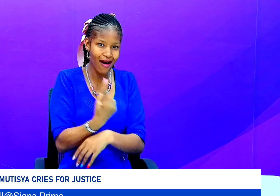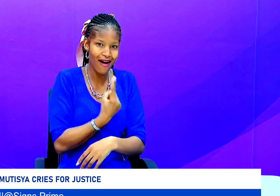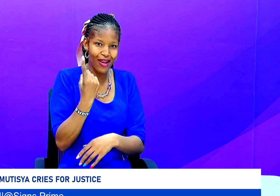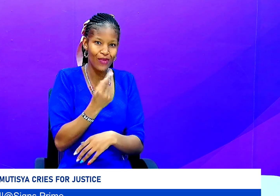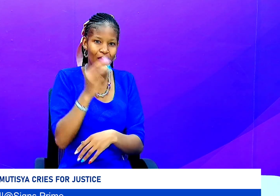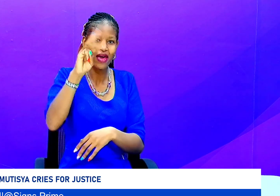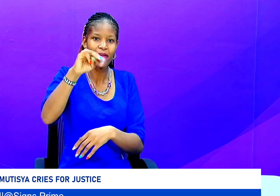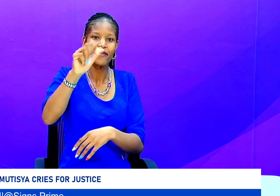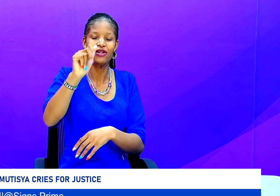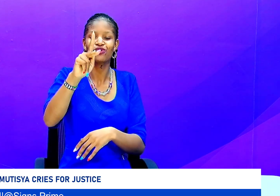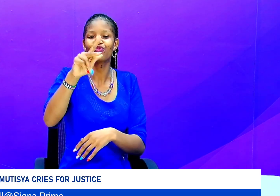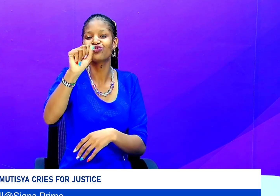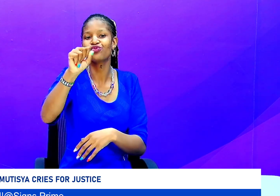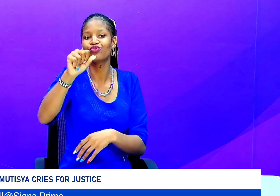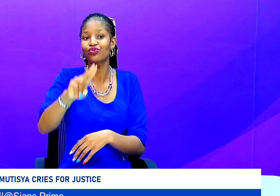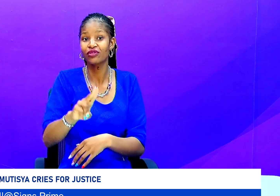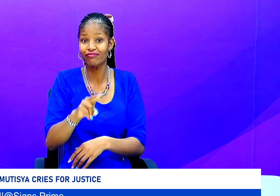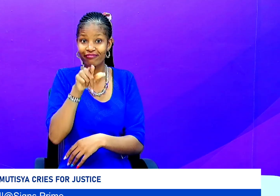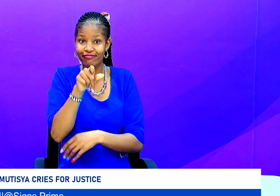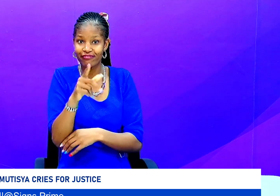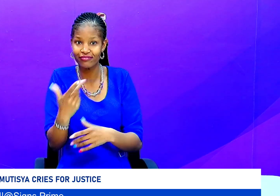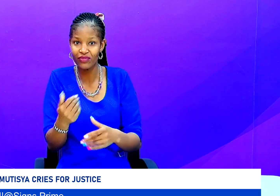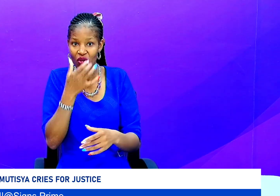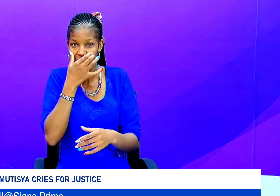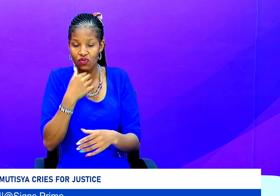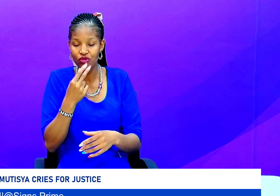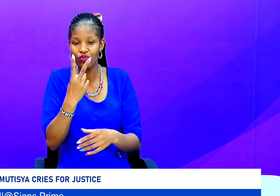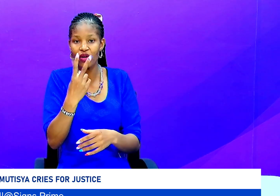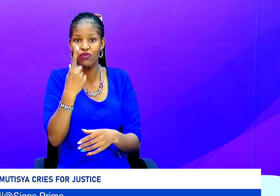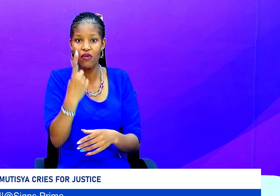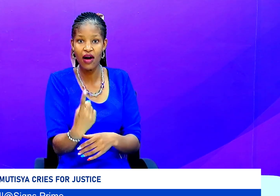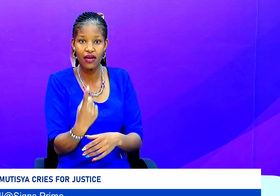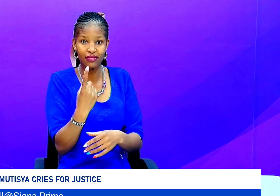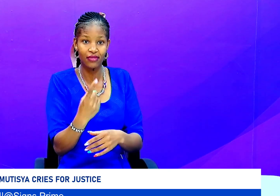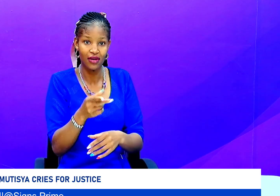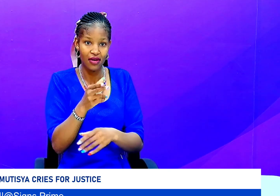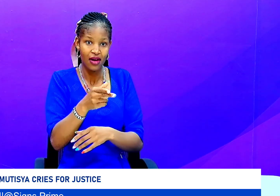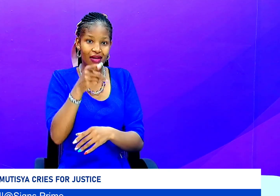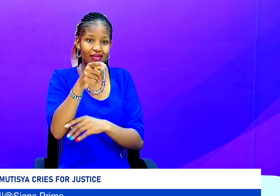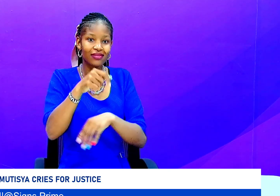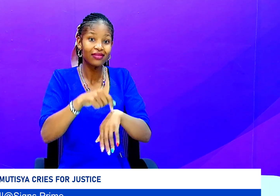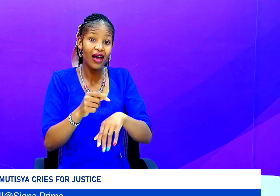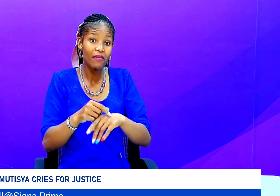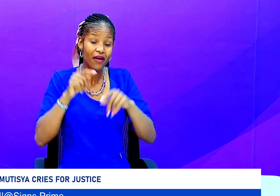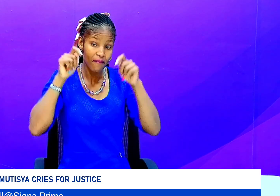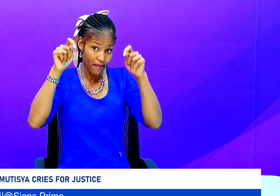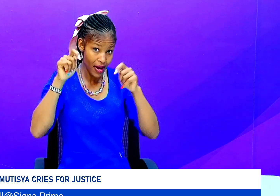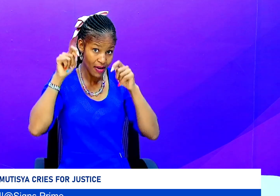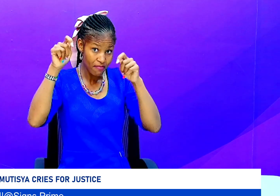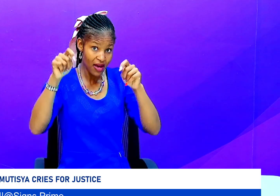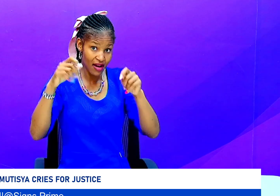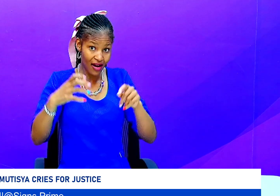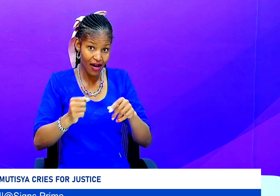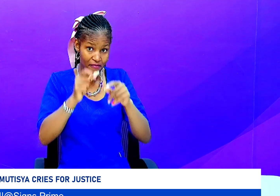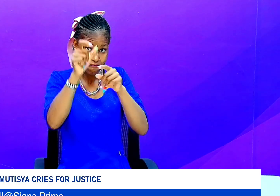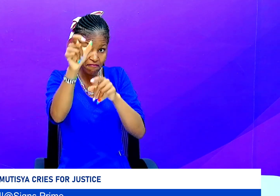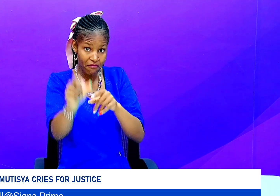Mutisia, aged 33, was shot alongside Makau Mwaluko, aged